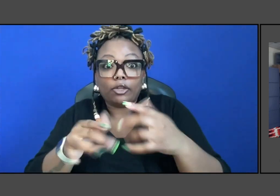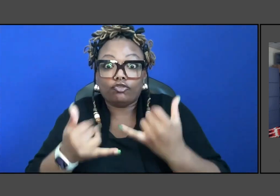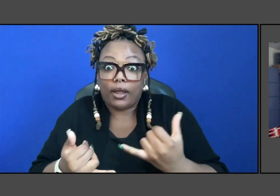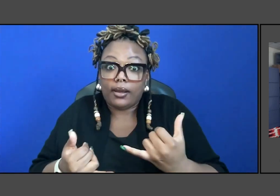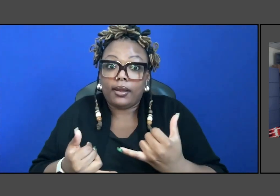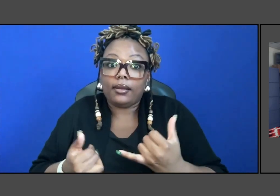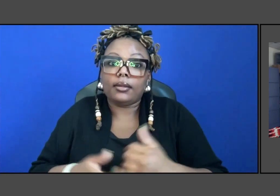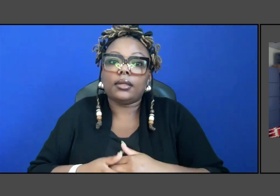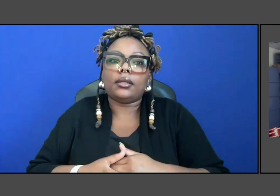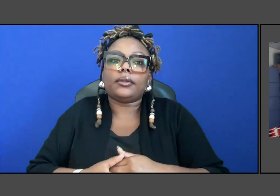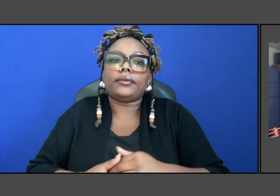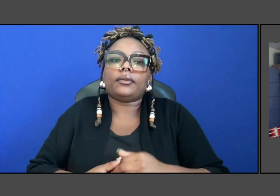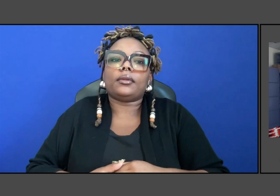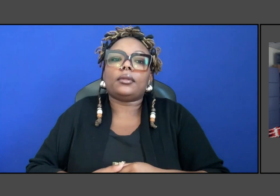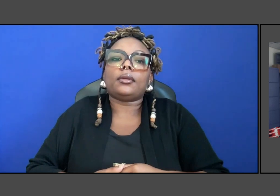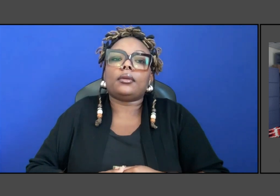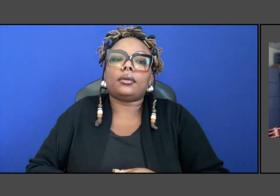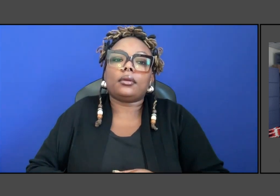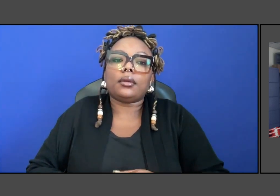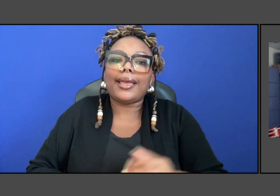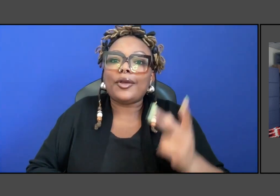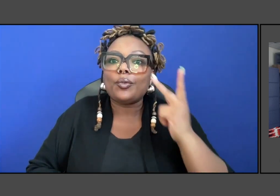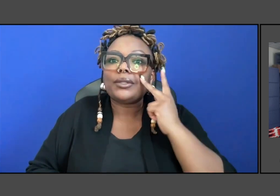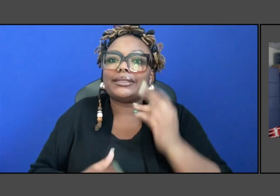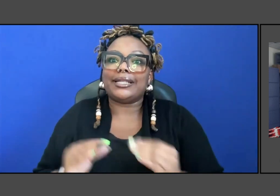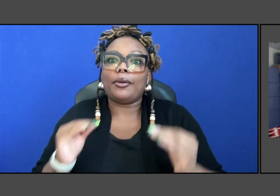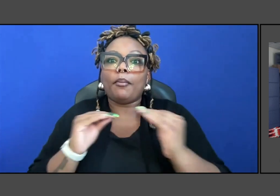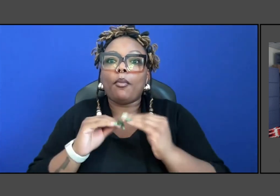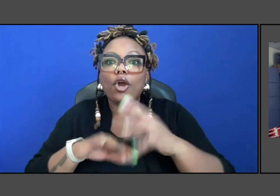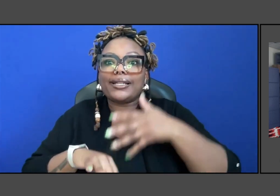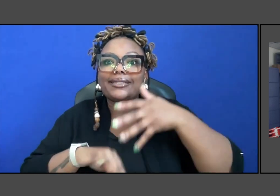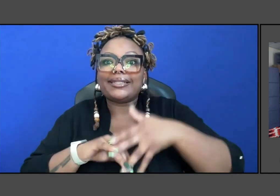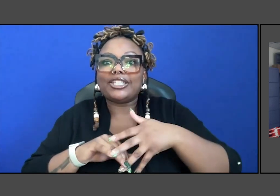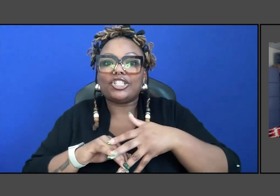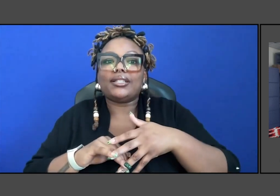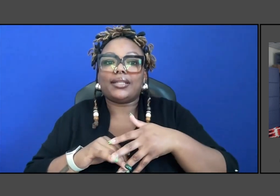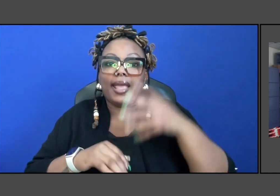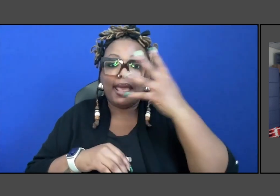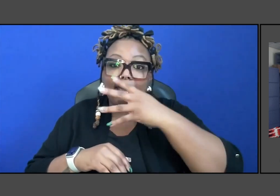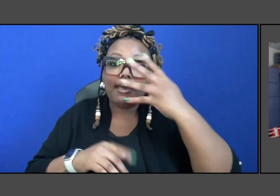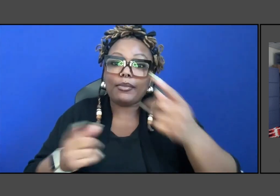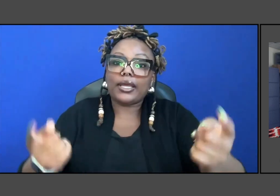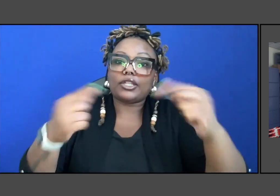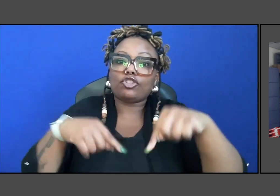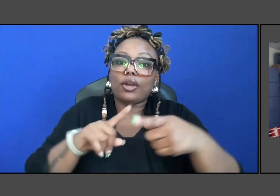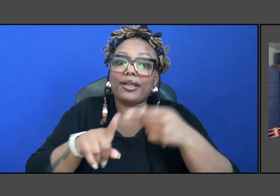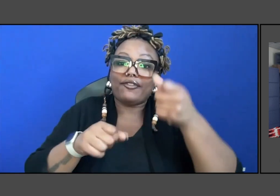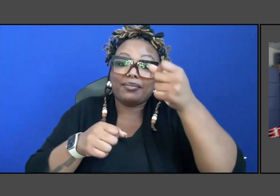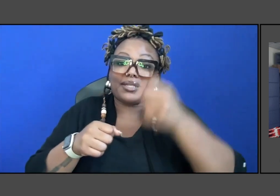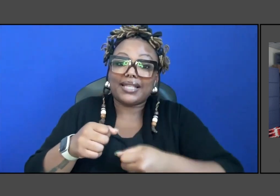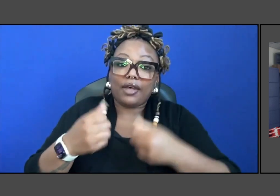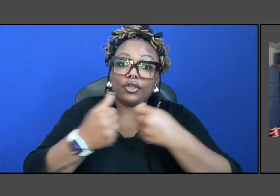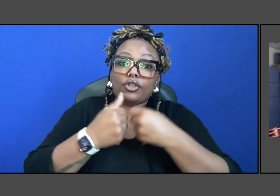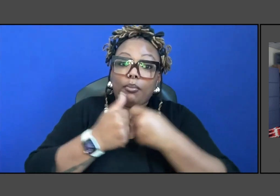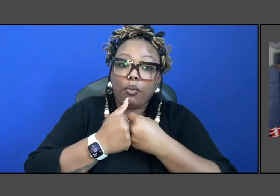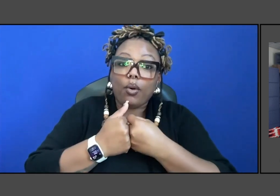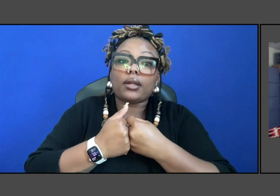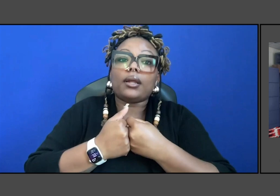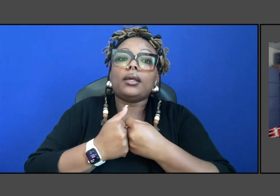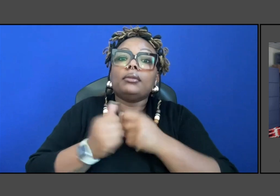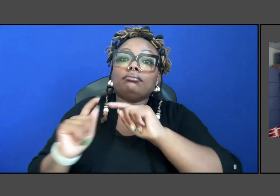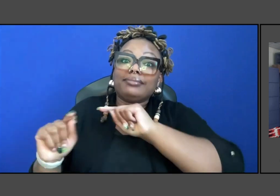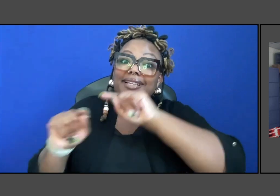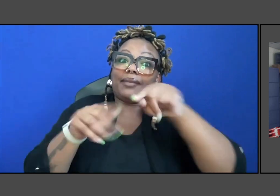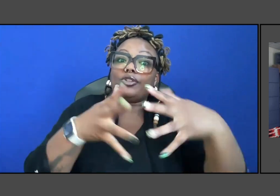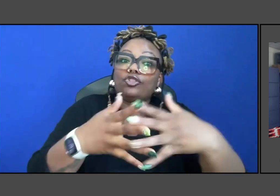robust presence now of more indigenous migrants coming from south of the border, from across the Americas, along with all the other